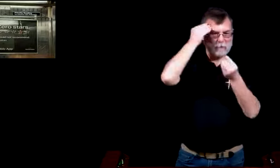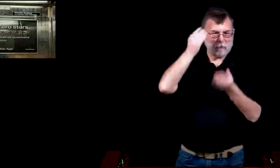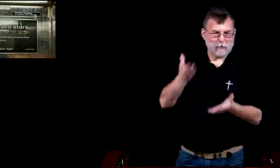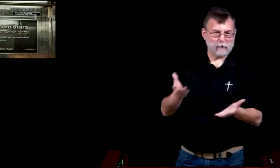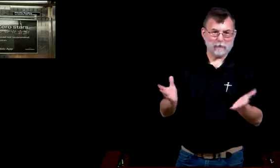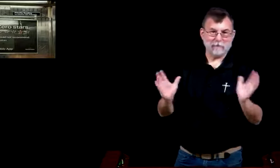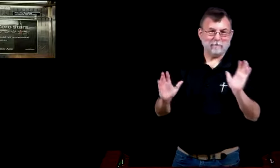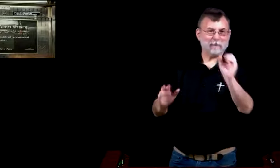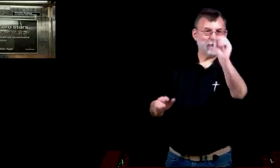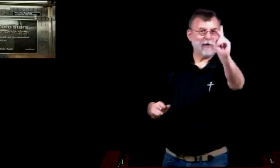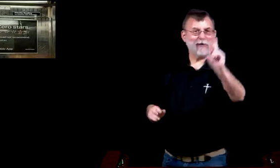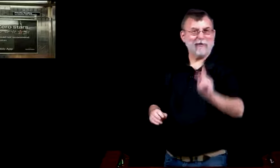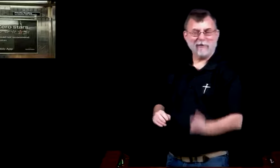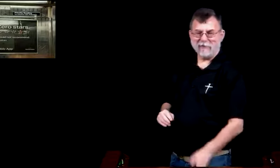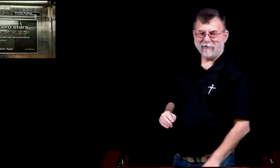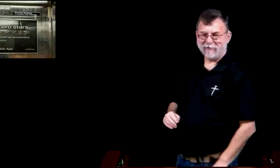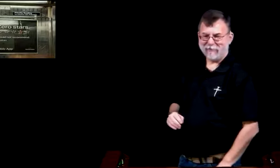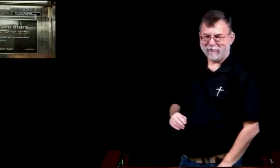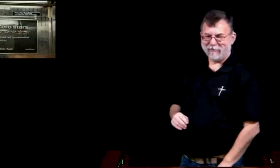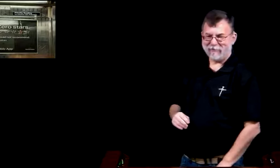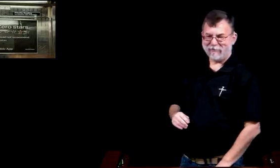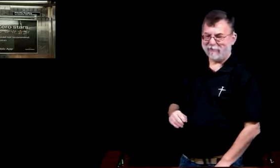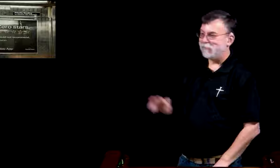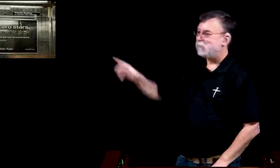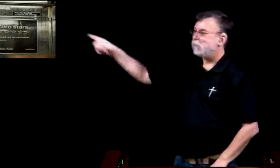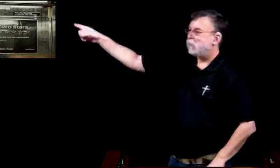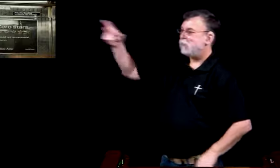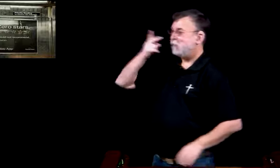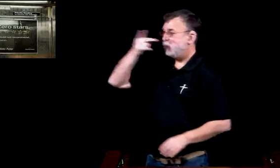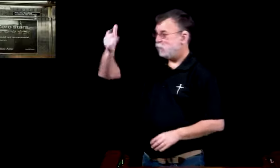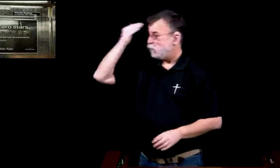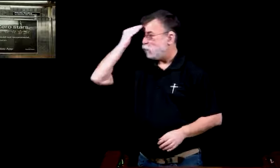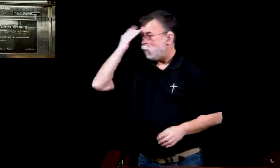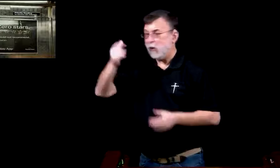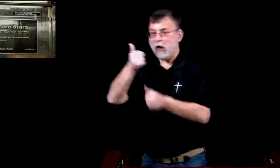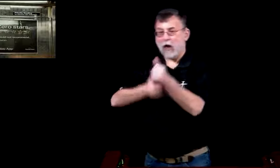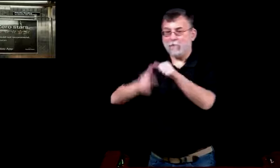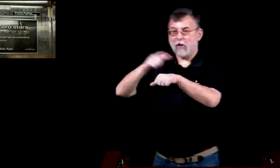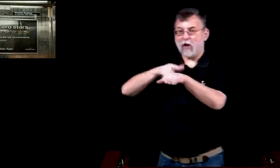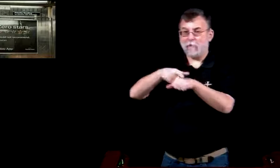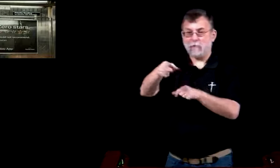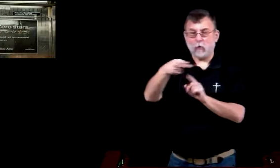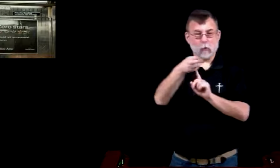Wanted to make sure we got that. Okay. All right. Give credit where credit's due.